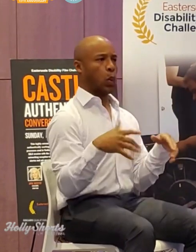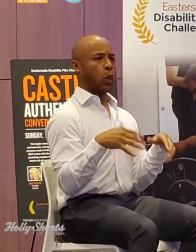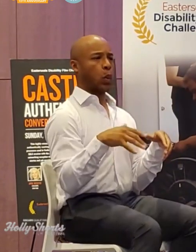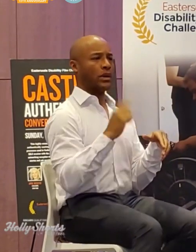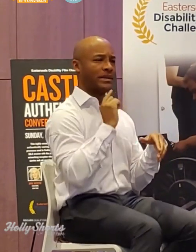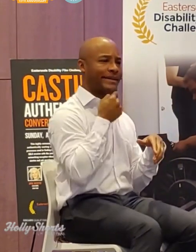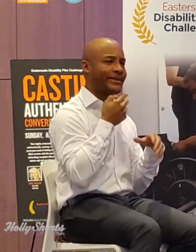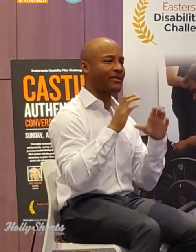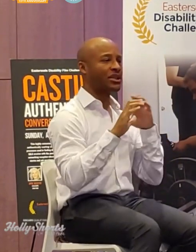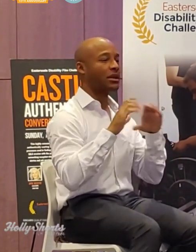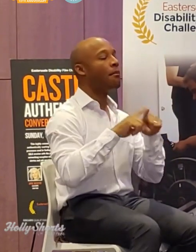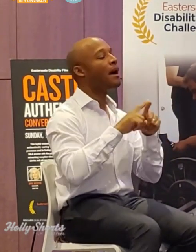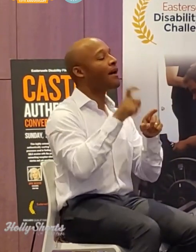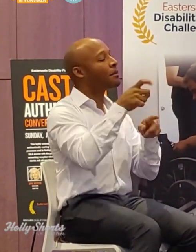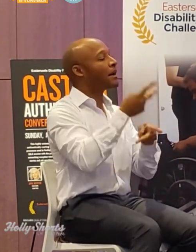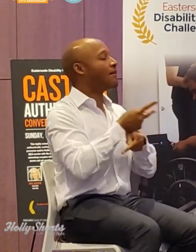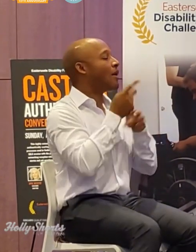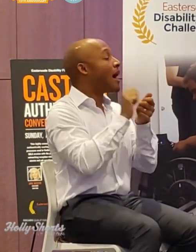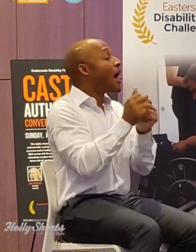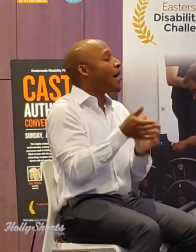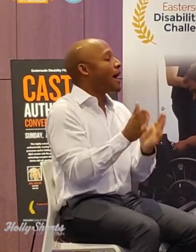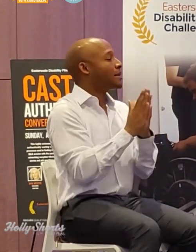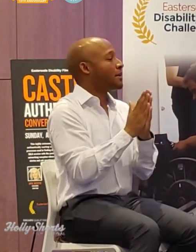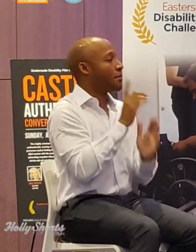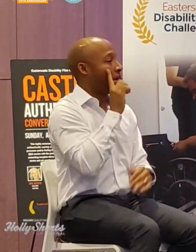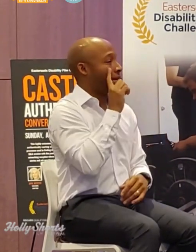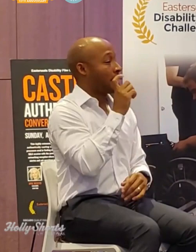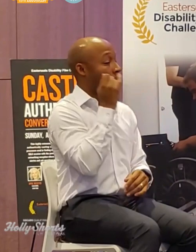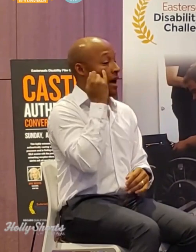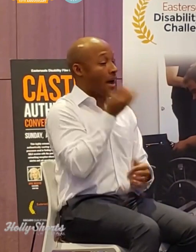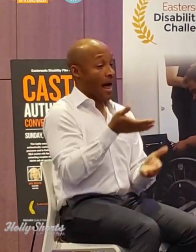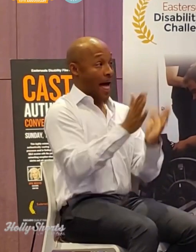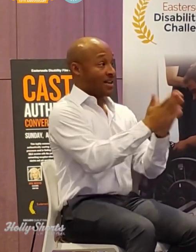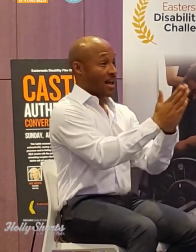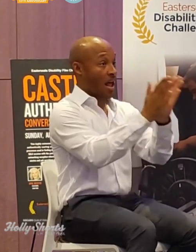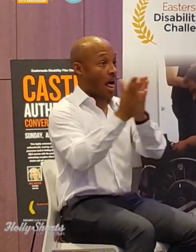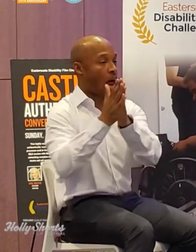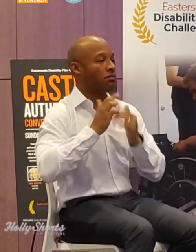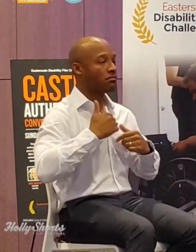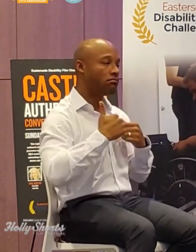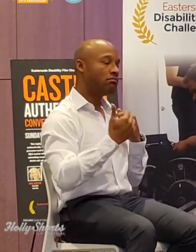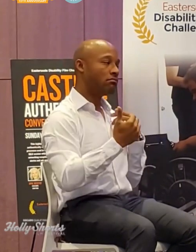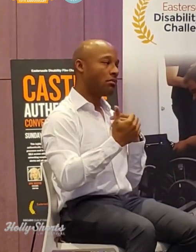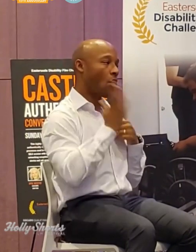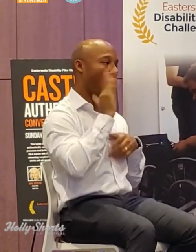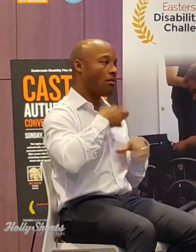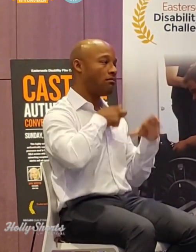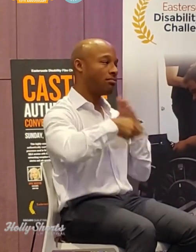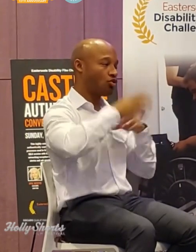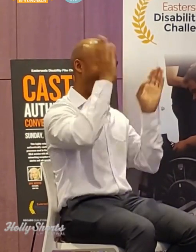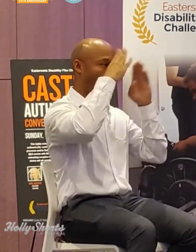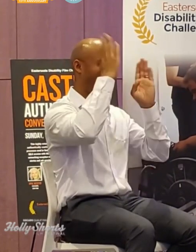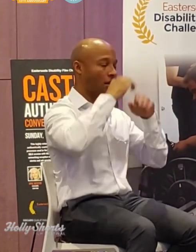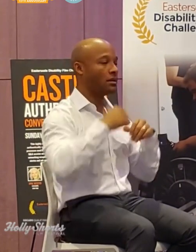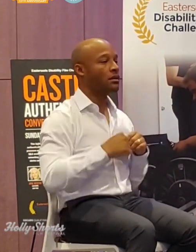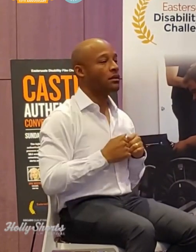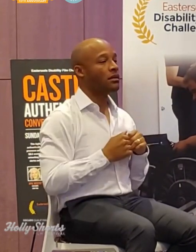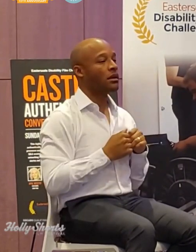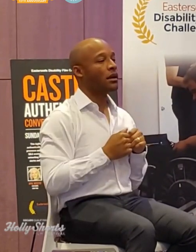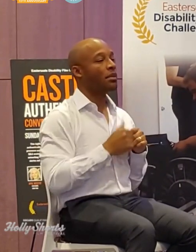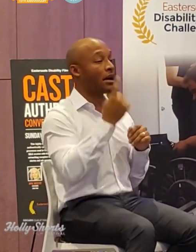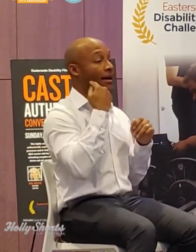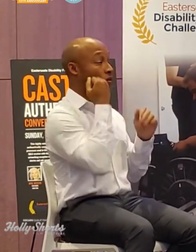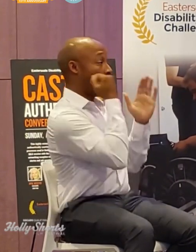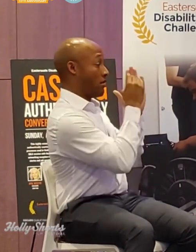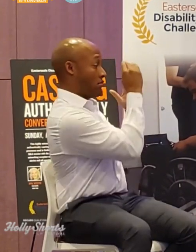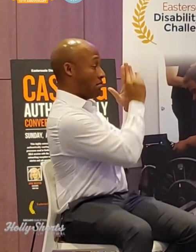get in trouble for asking as well. But when you see it with anything, like, because we're looking for somebody that has this or has that or is